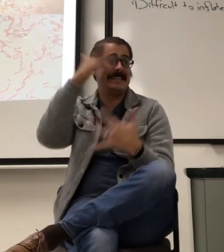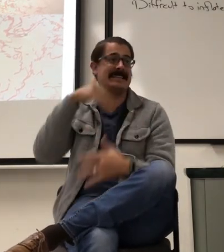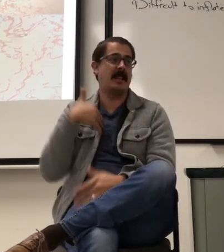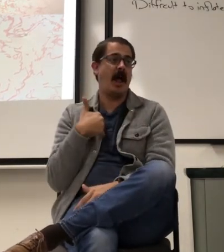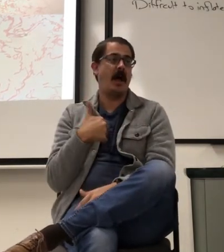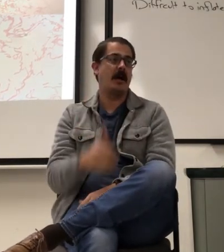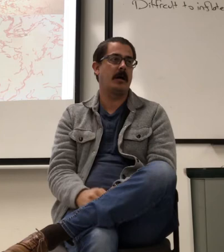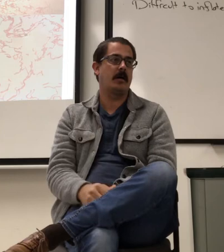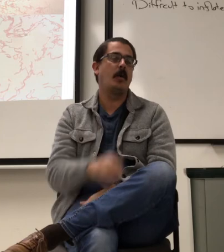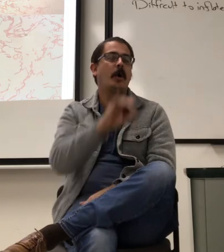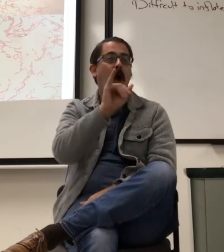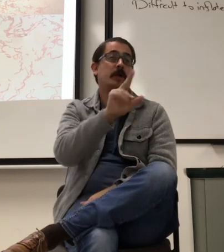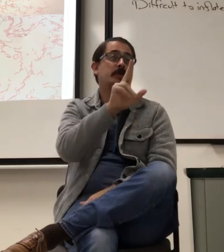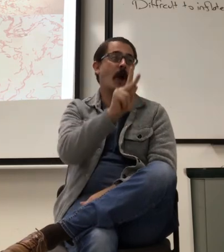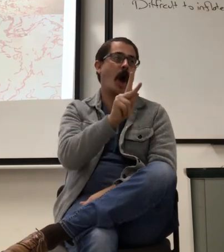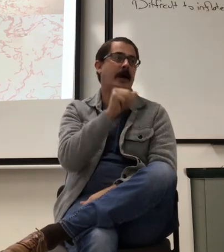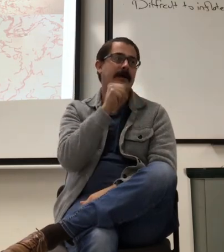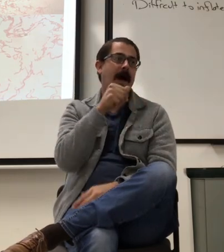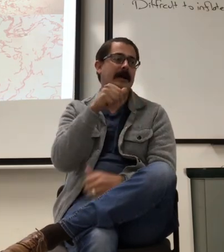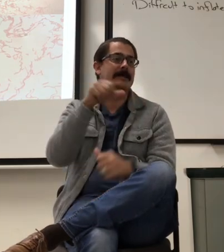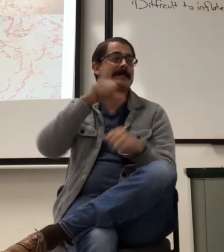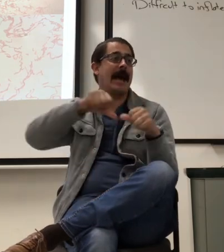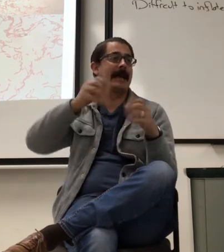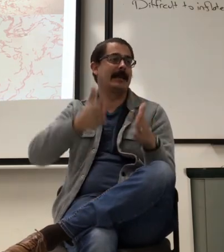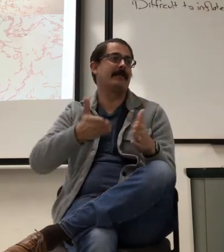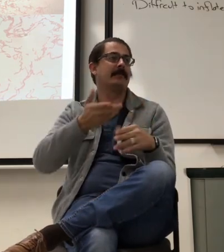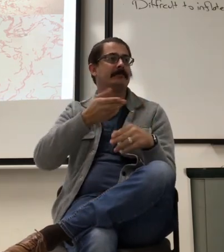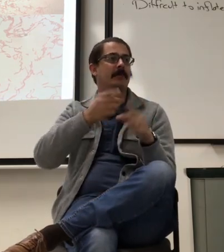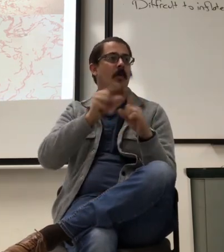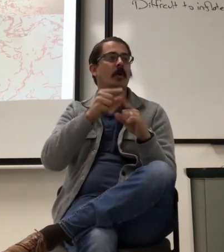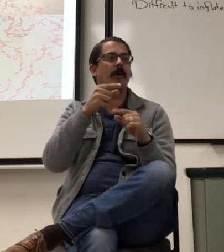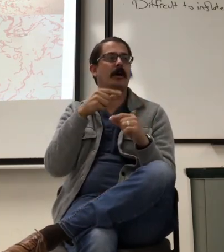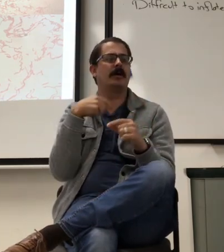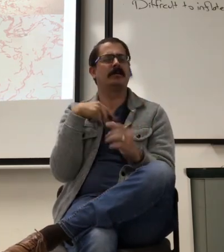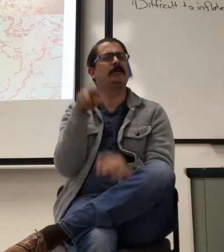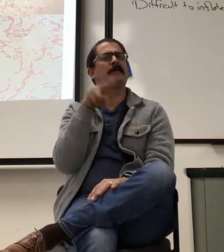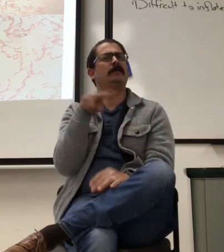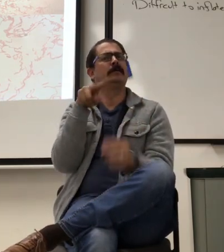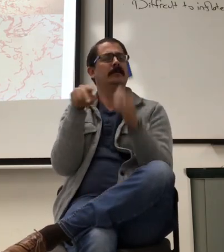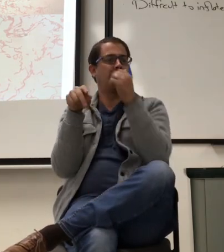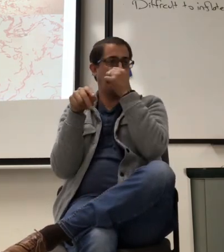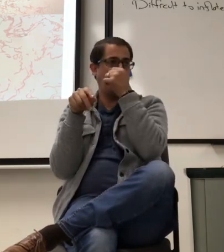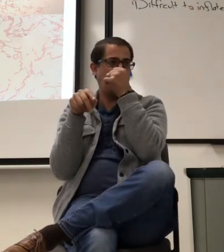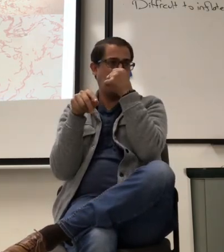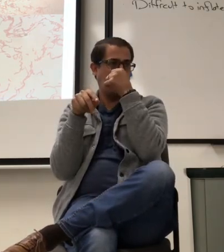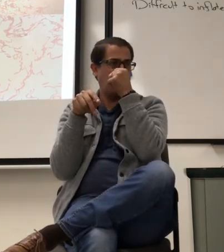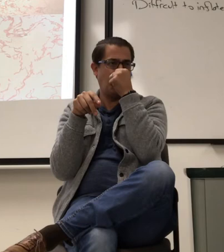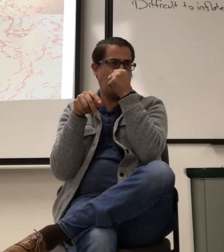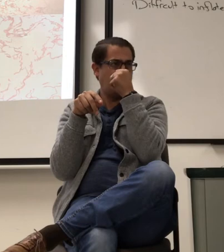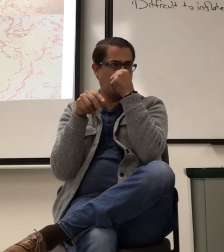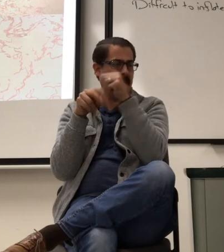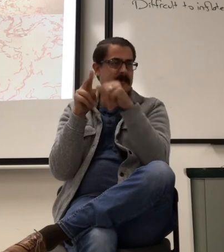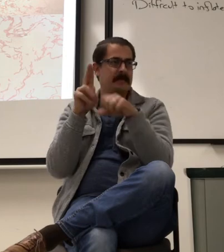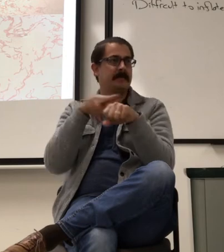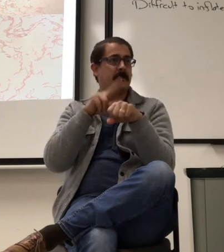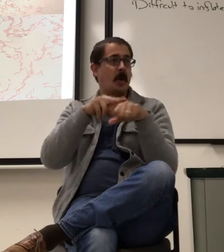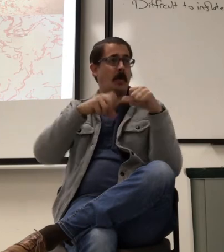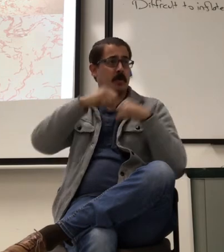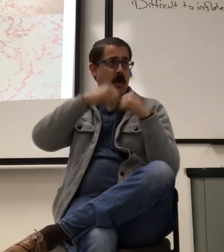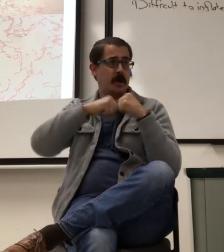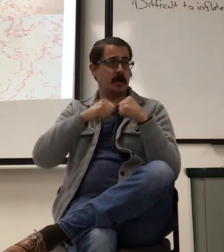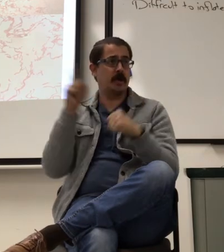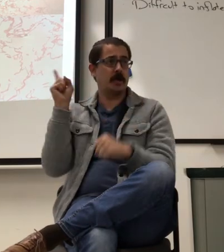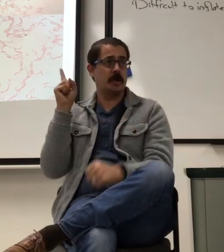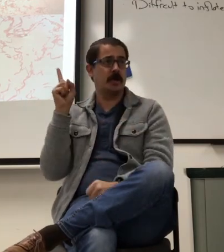not a scientific word, but just the impression I get by looking at it, you see the normal structure here of normal lung, and